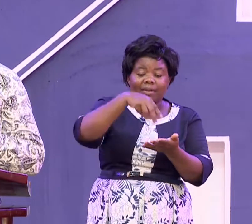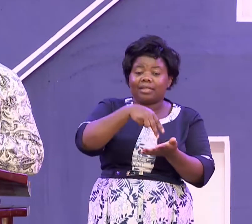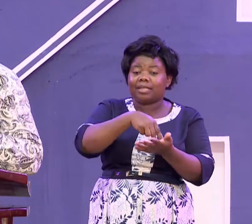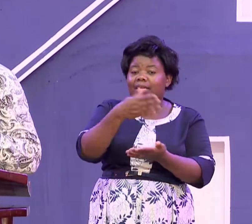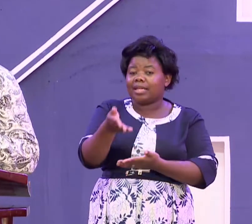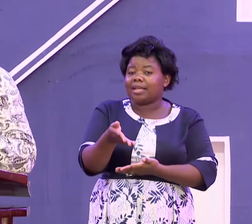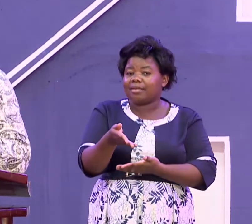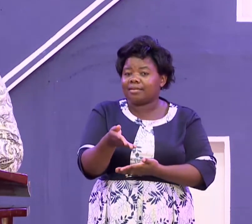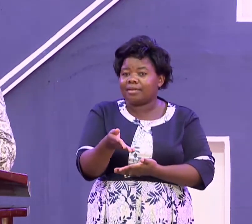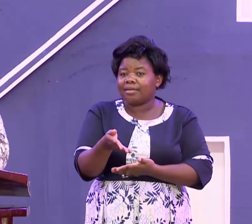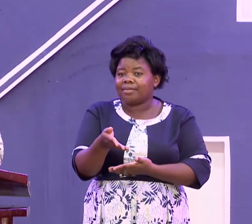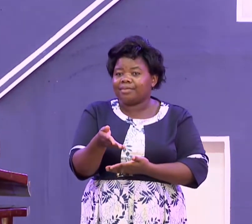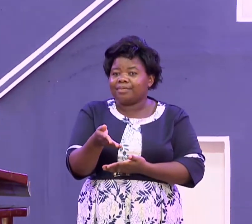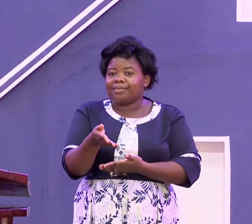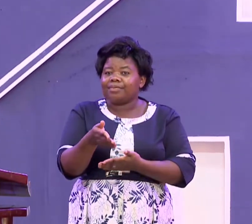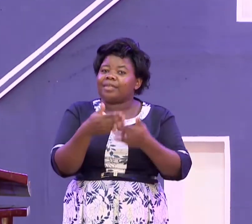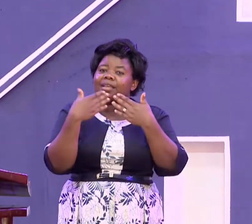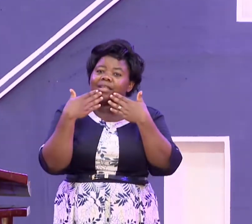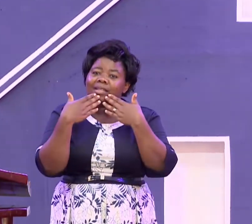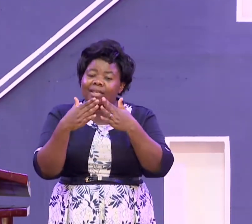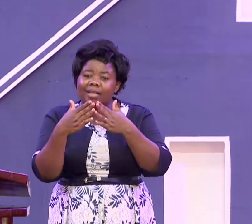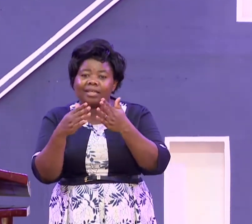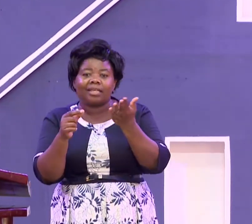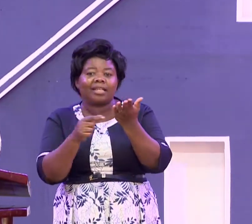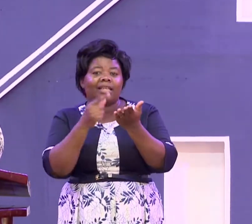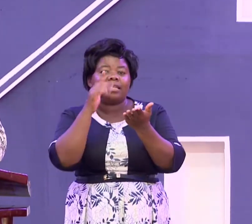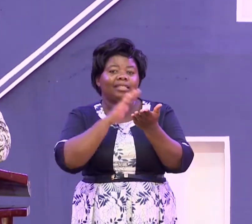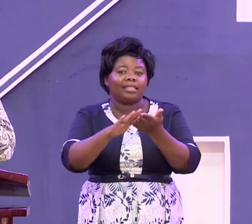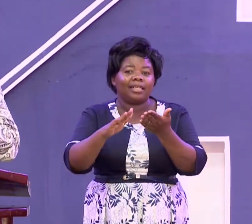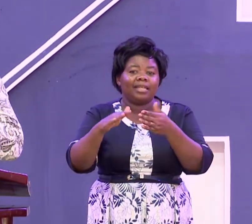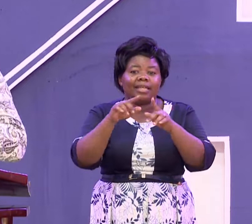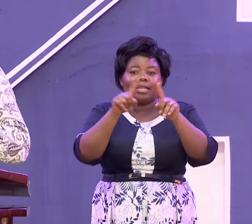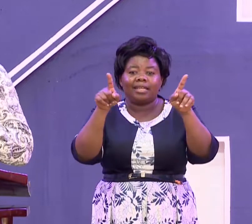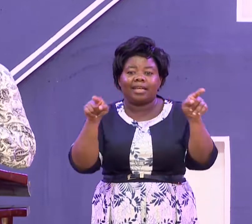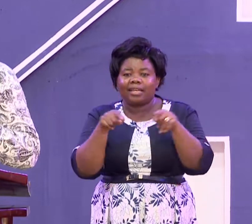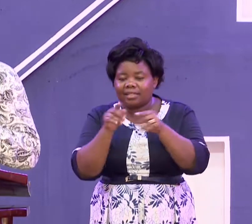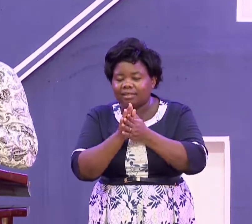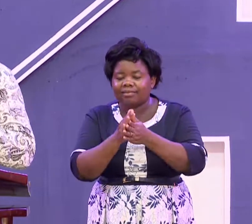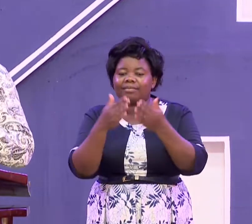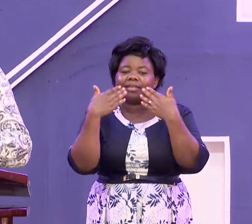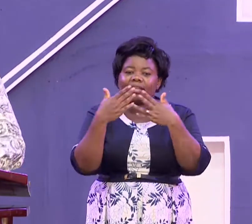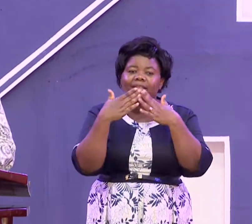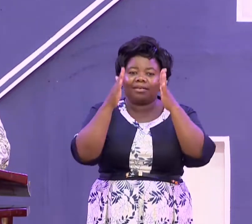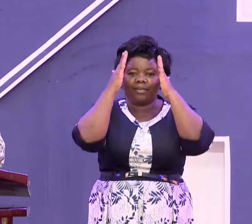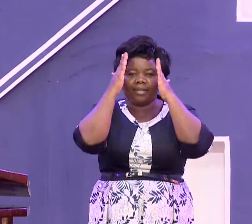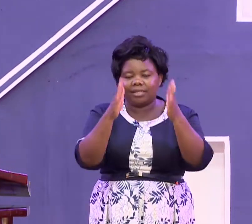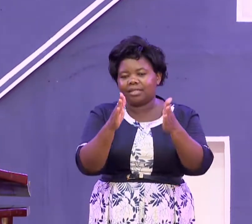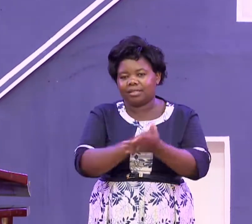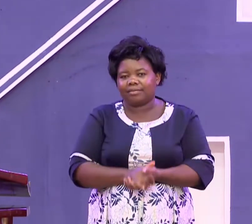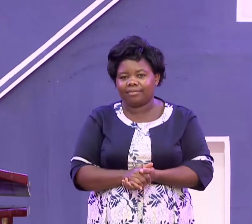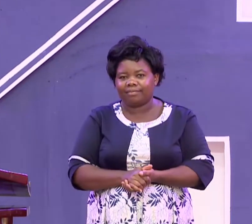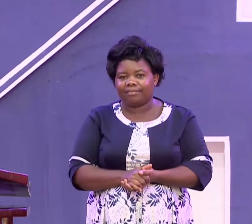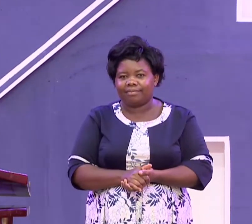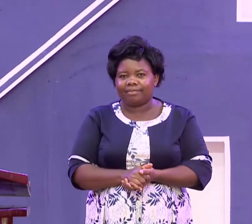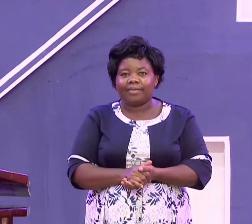be here. Nebaza Thursday class. I thank the Thursday class. Mwebale okubeerako. Thank you for being there and